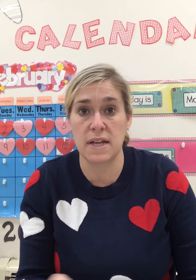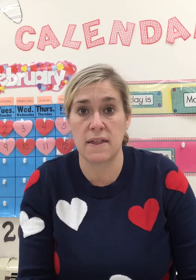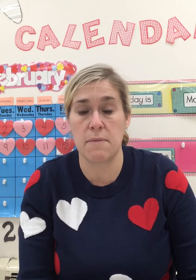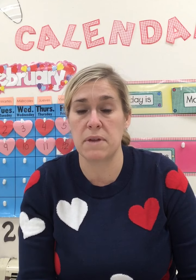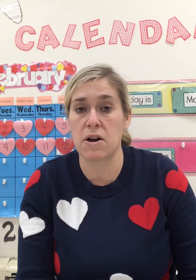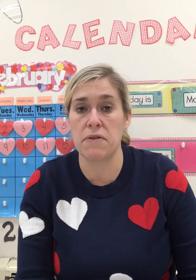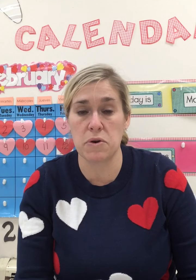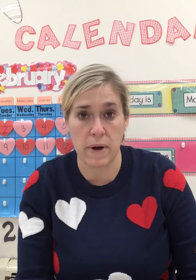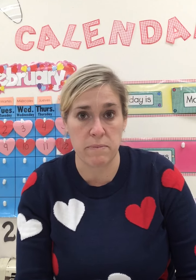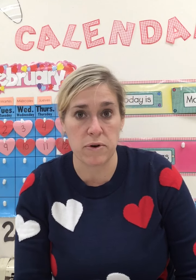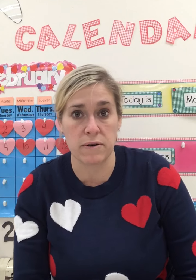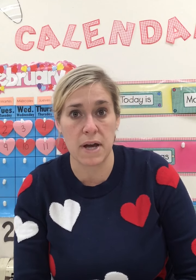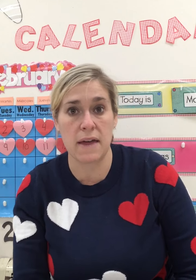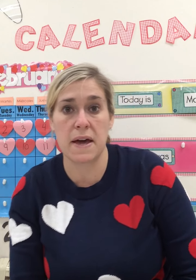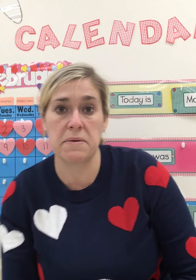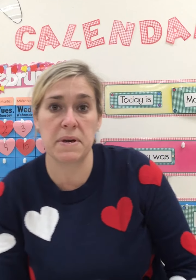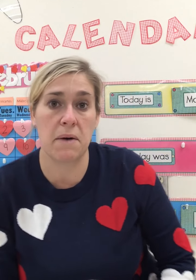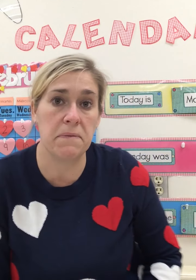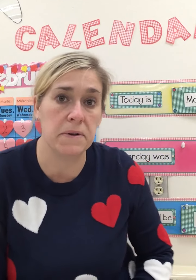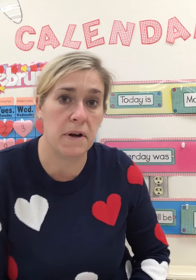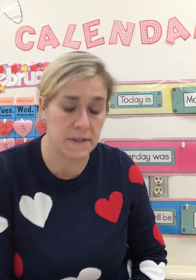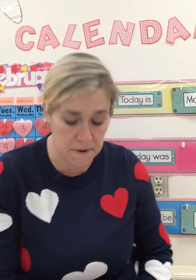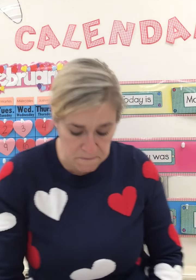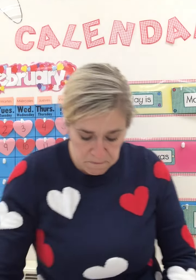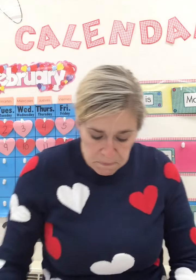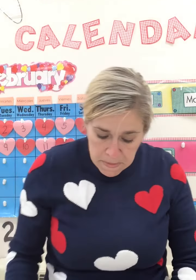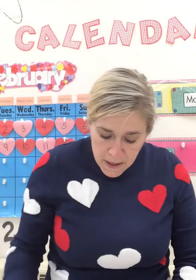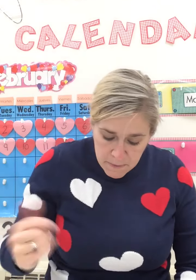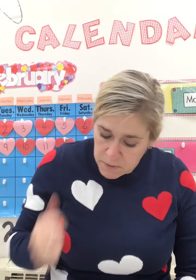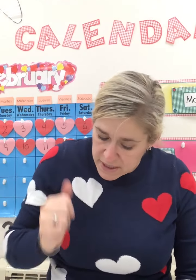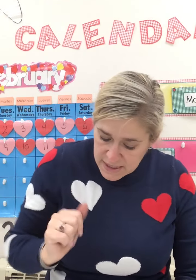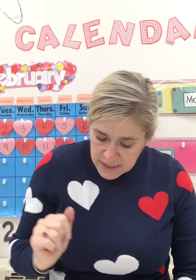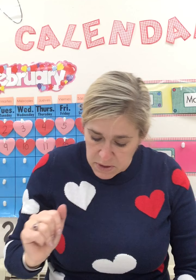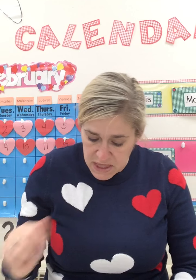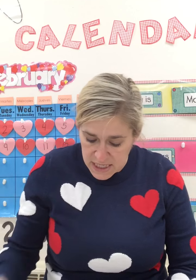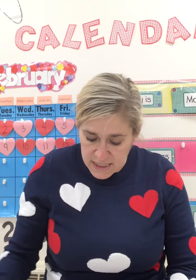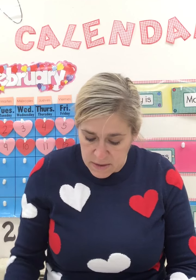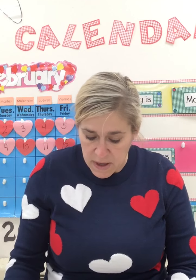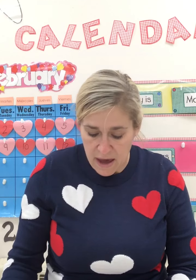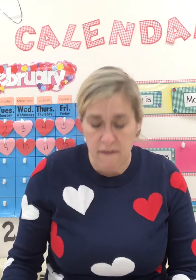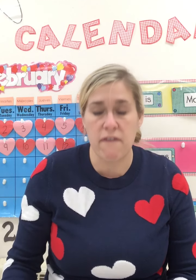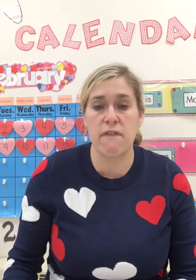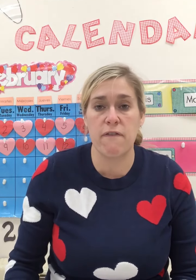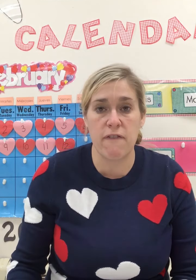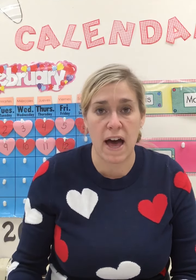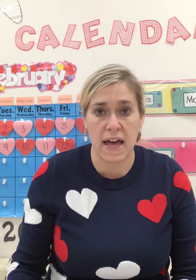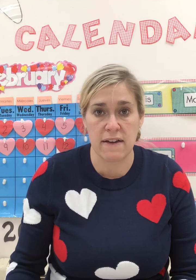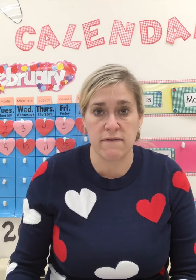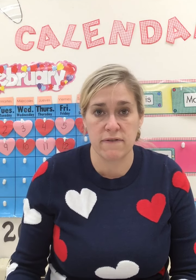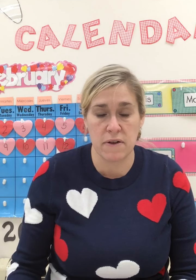them, like on their whiteboard. Okay, that would be helpful also. But we'll continue with this. We have five.